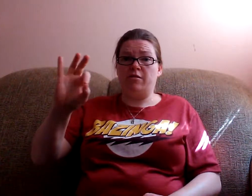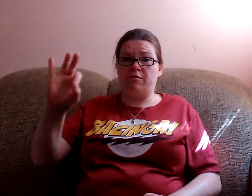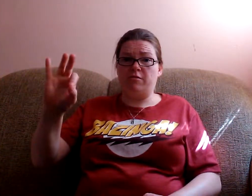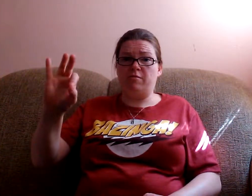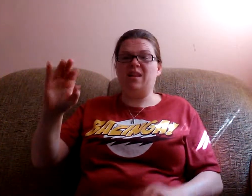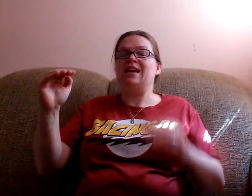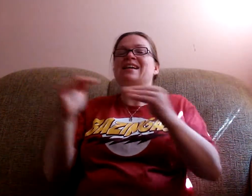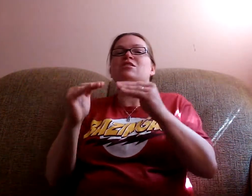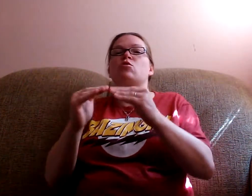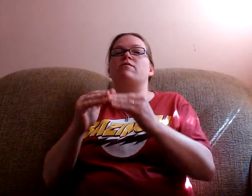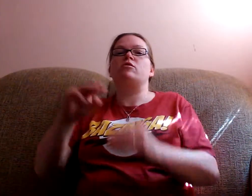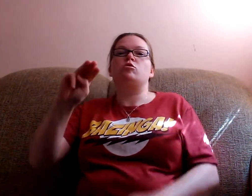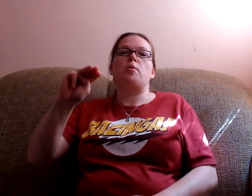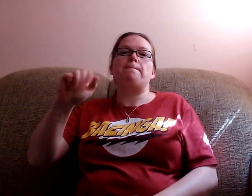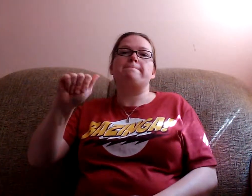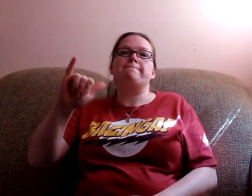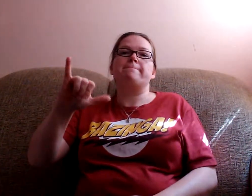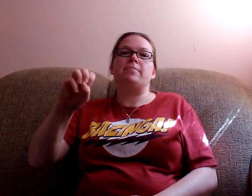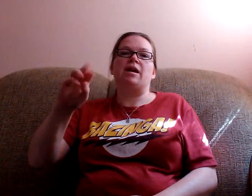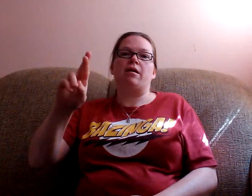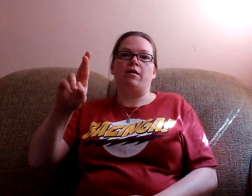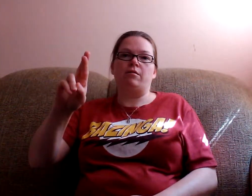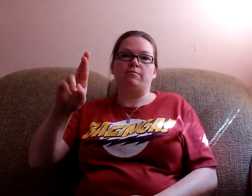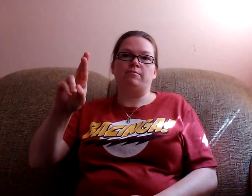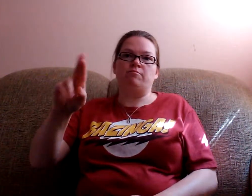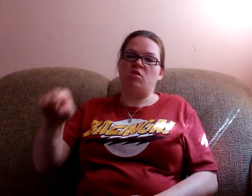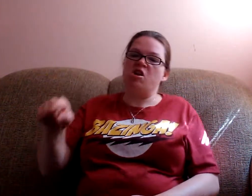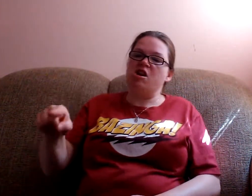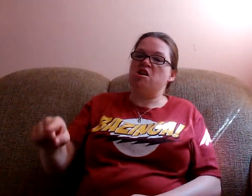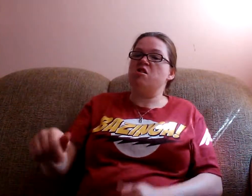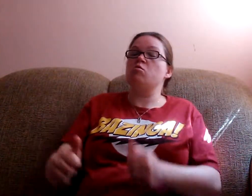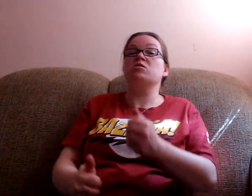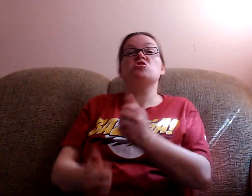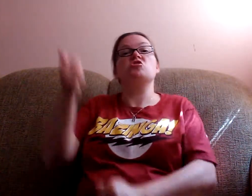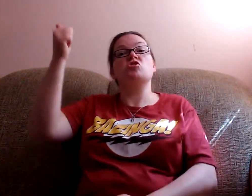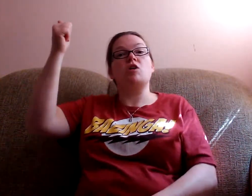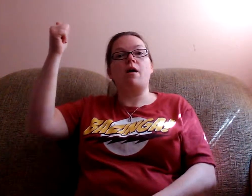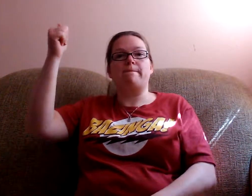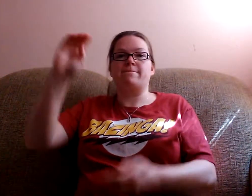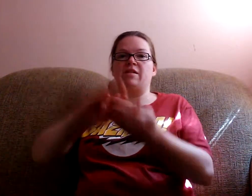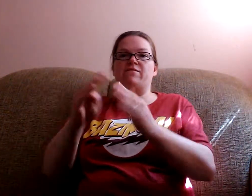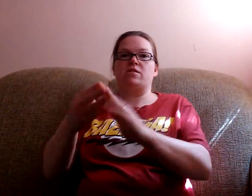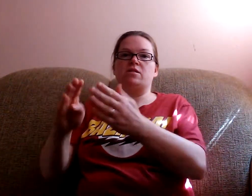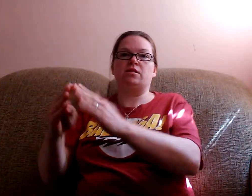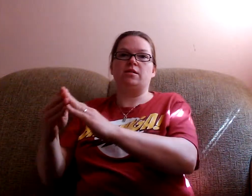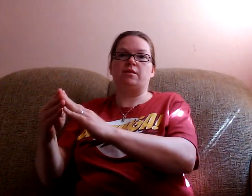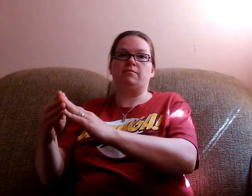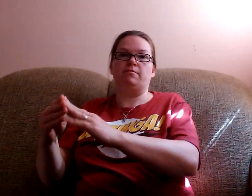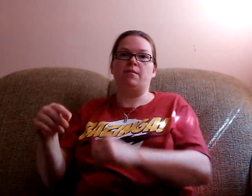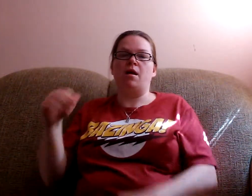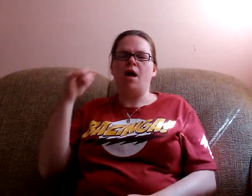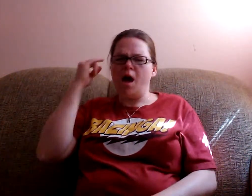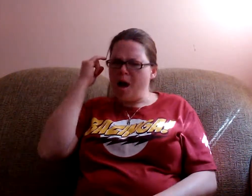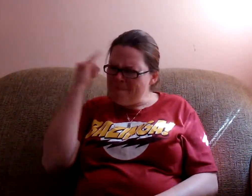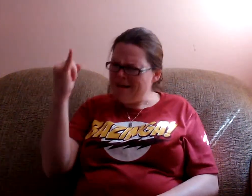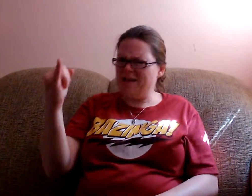couldn't get any higher. John had worked his way up until he was mayor of Stratford-on-Avon. Imagine being the son of the mayor.